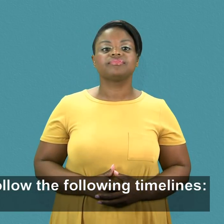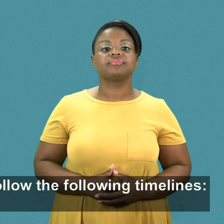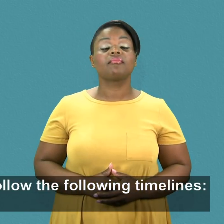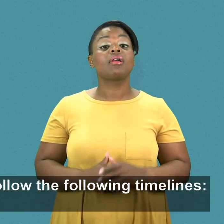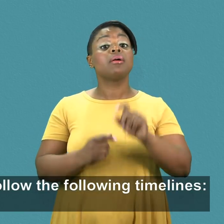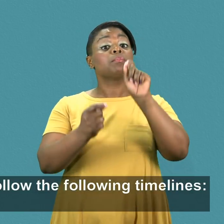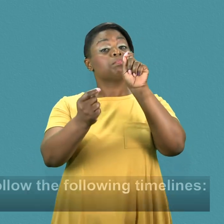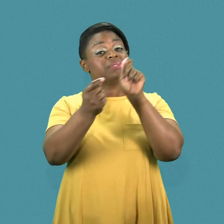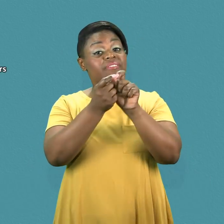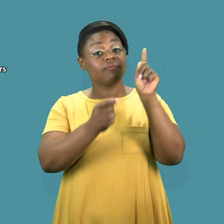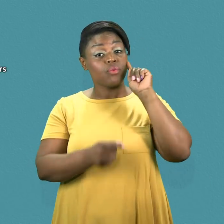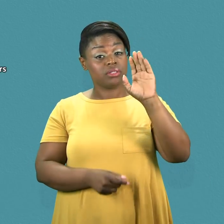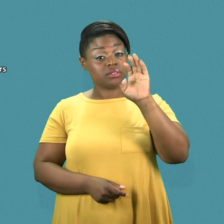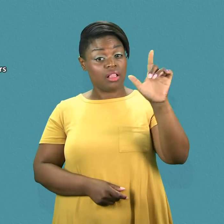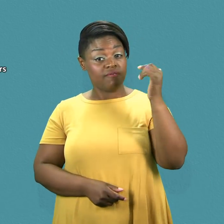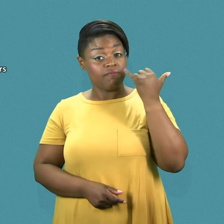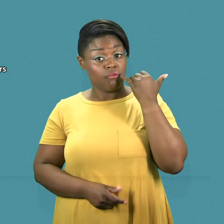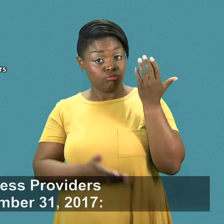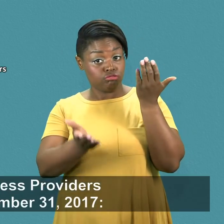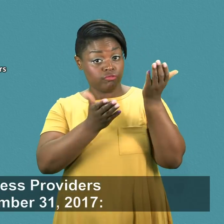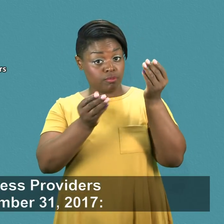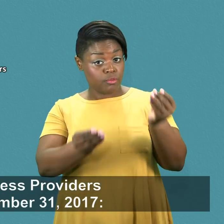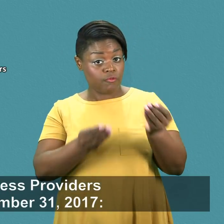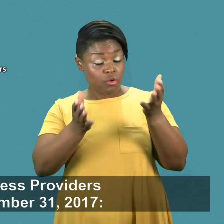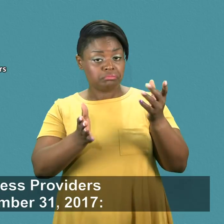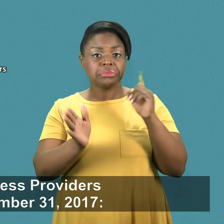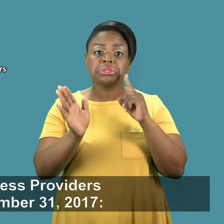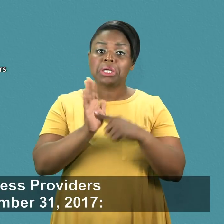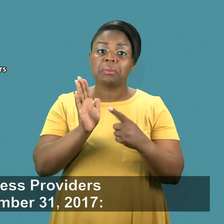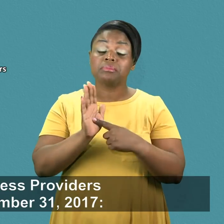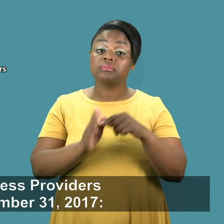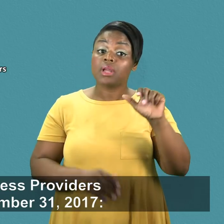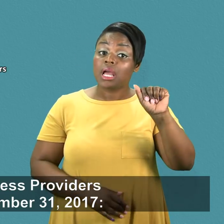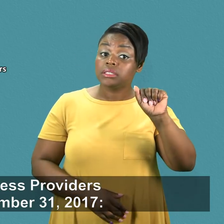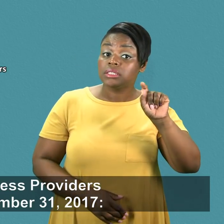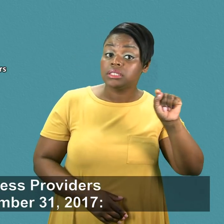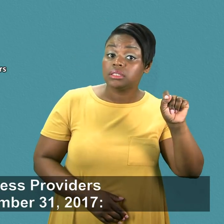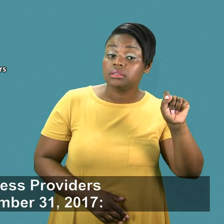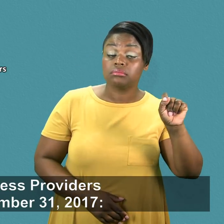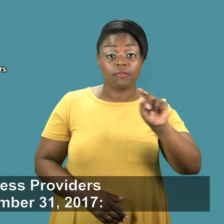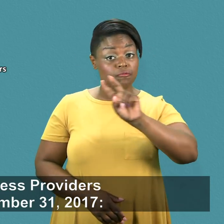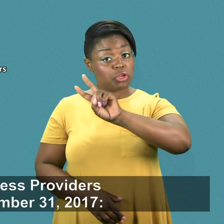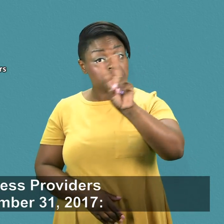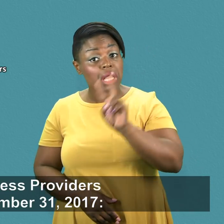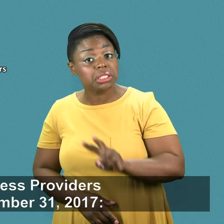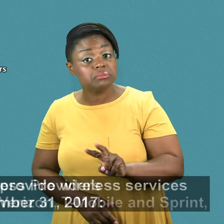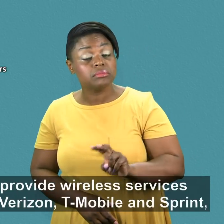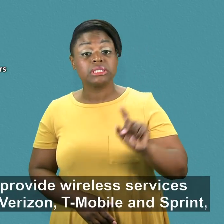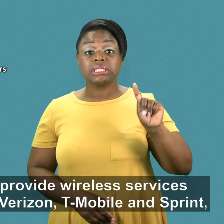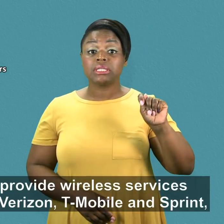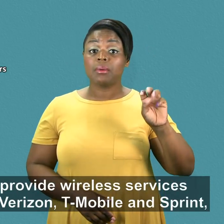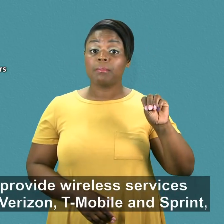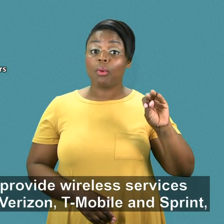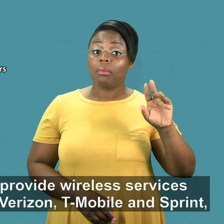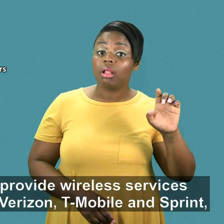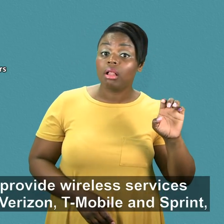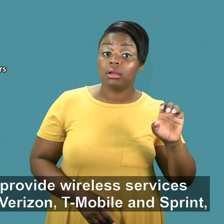timelines. Wireless Providers Wireless 31, 2017 Companies that provide wireless services